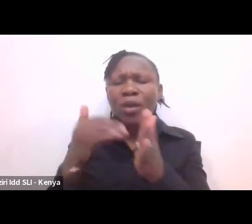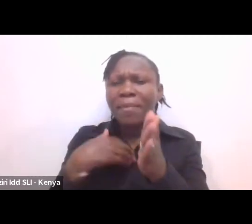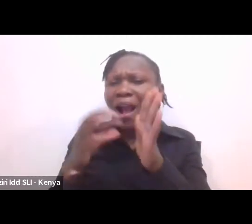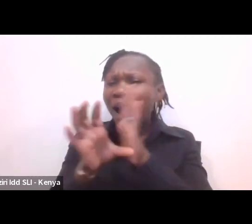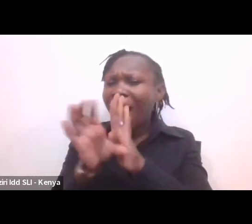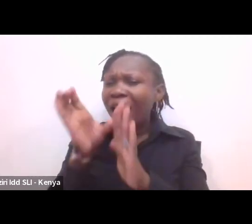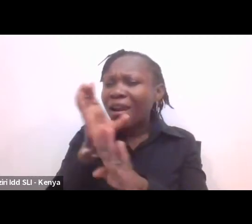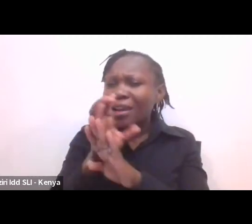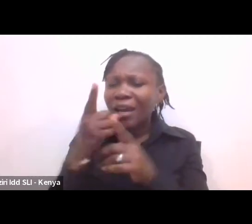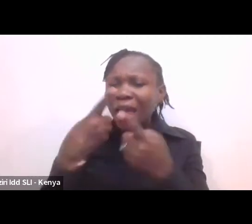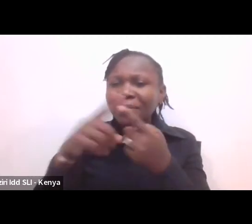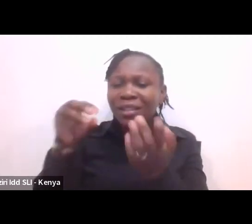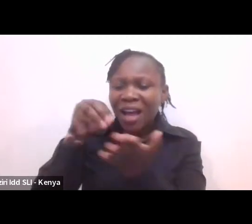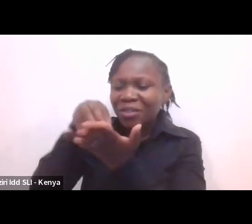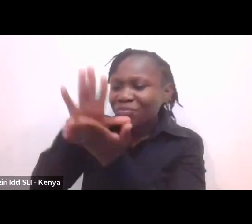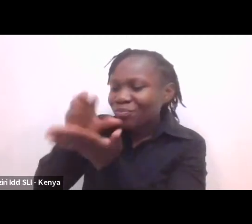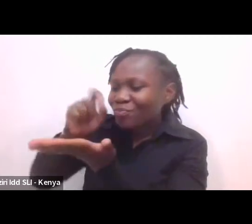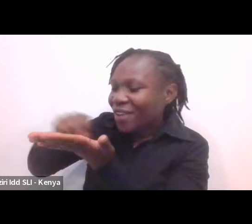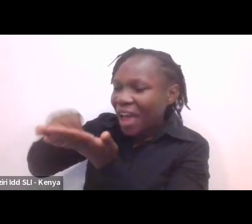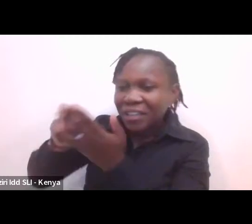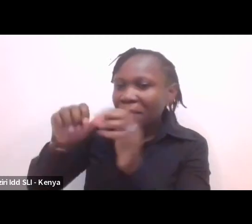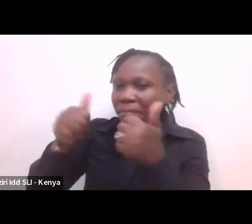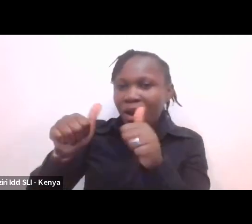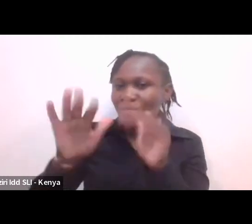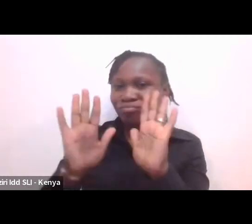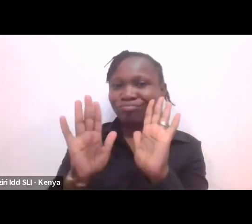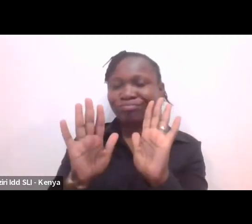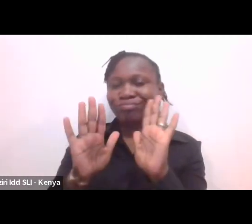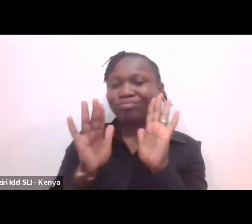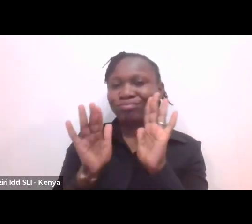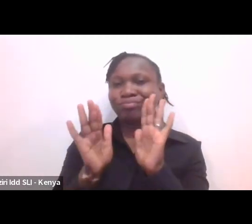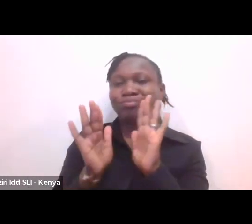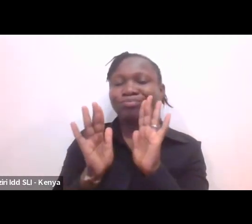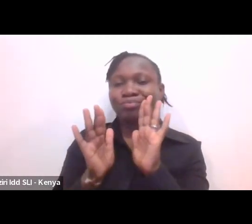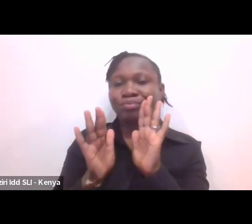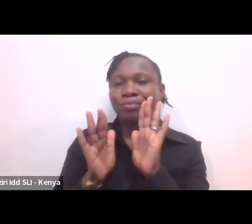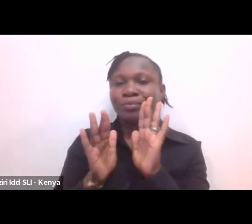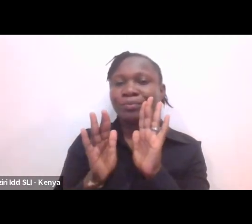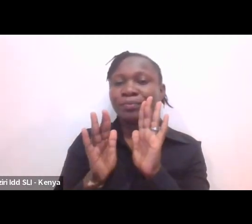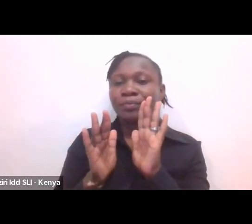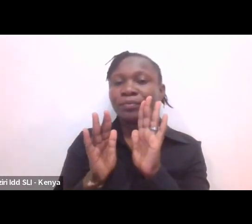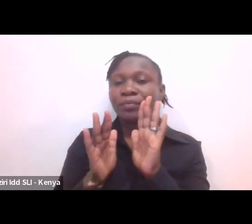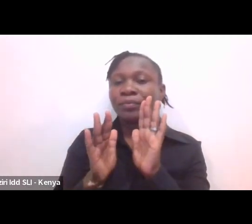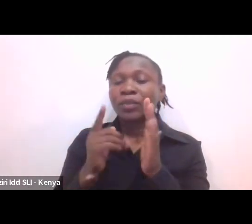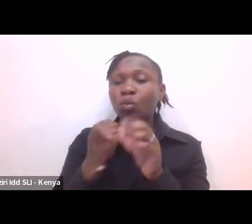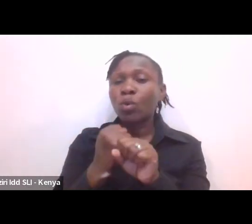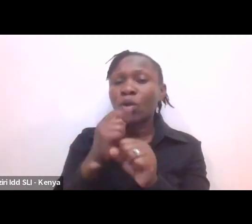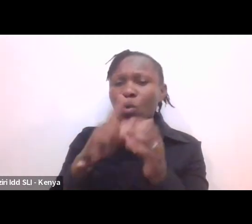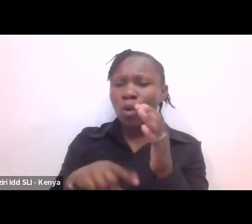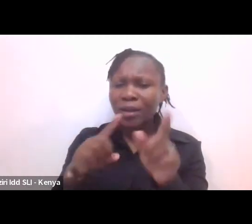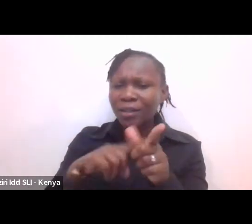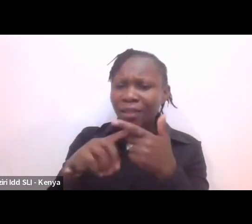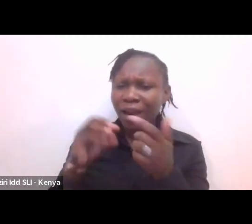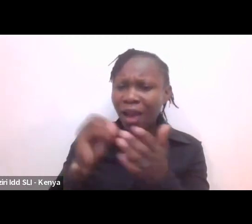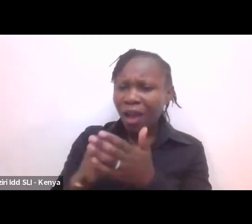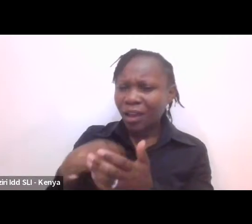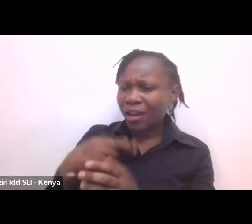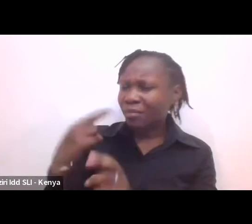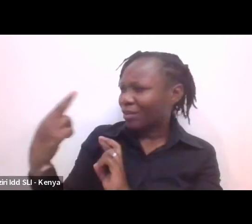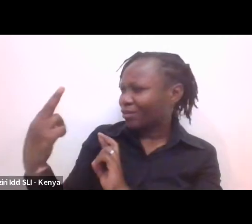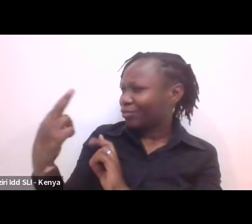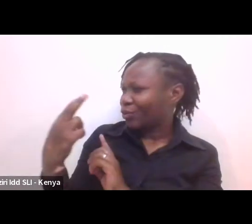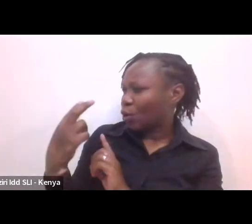Before I do that, I now need to project this student forward in time to